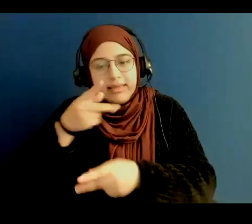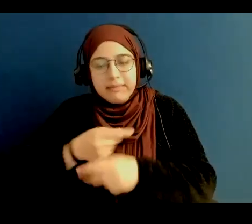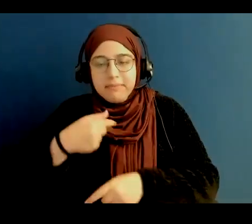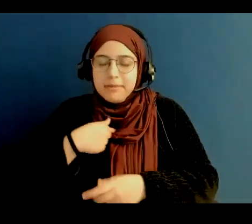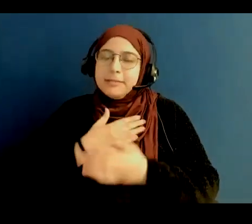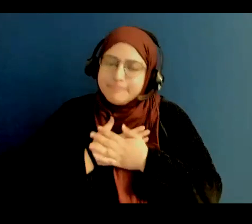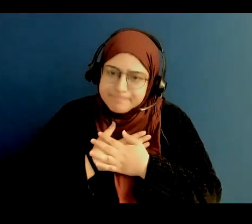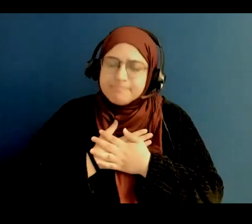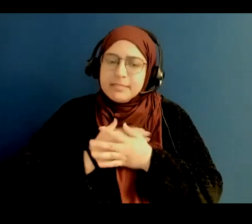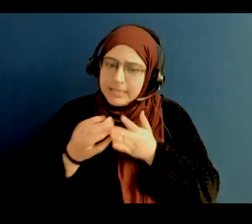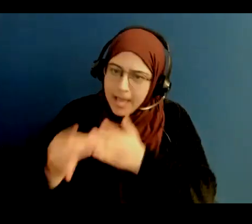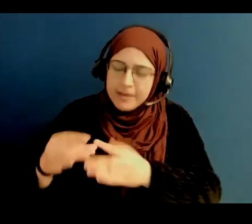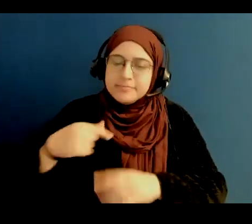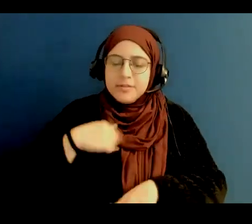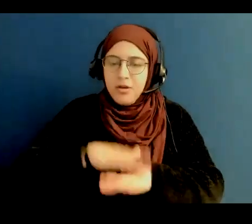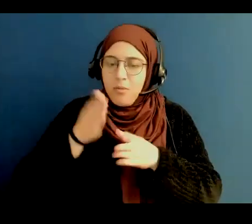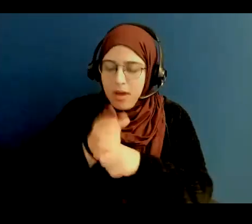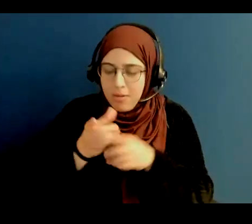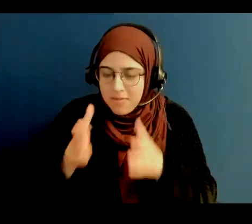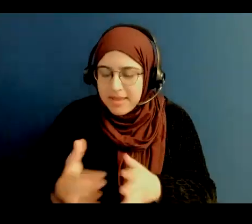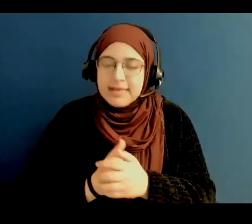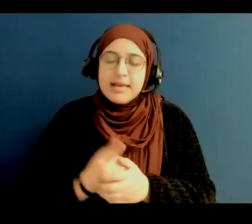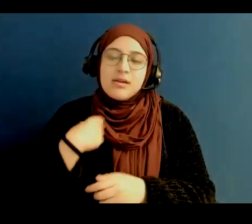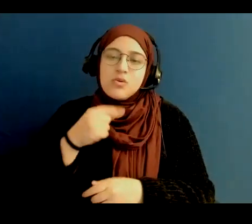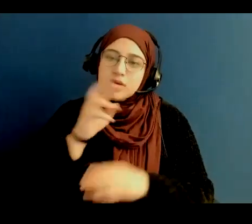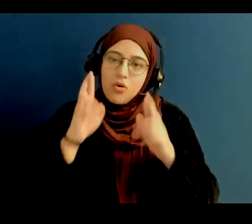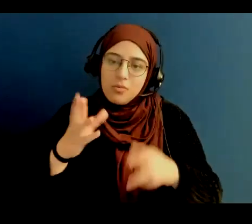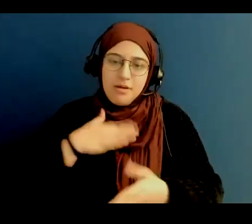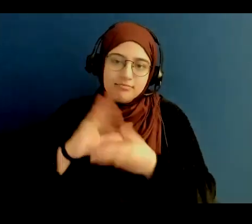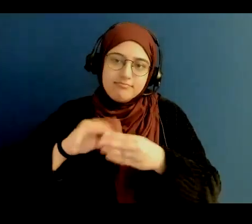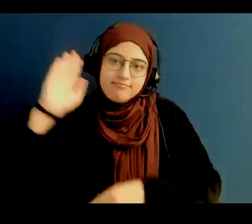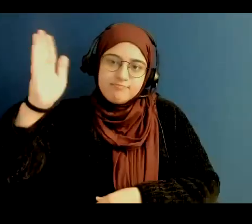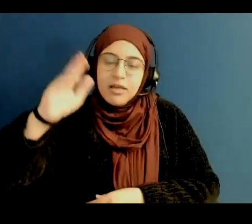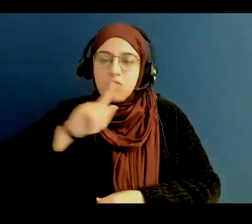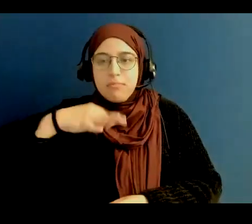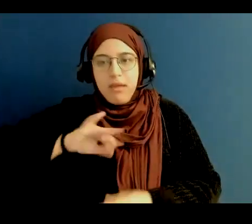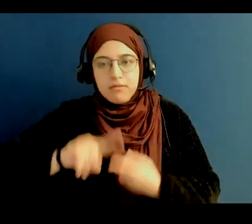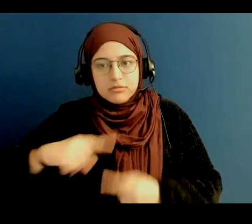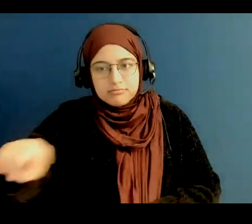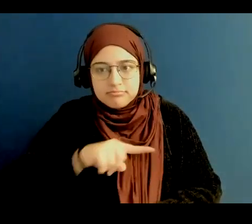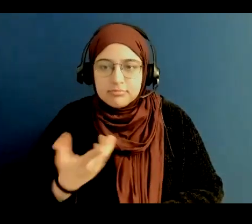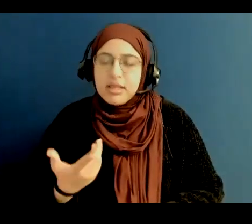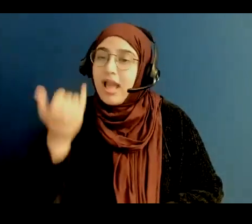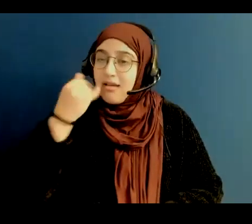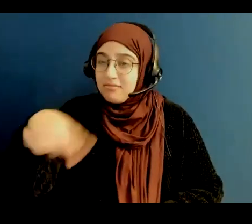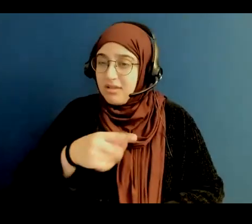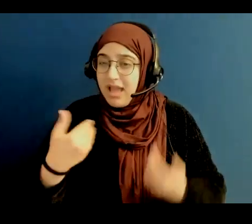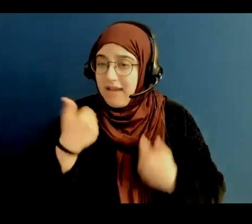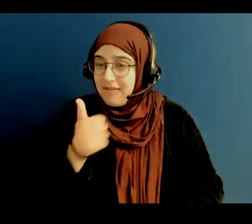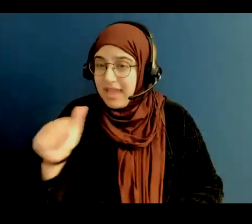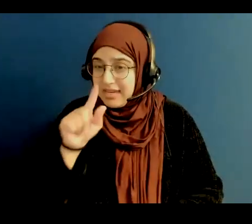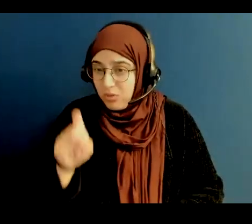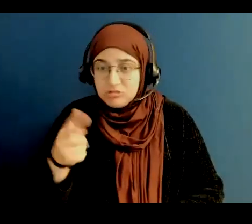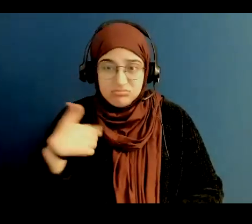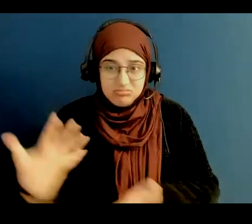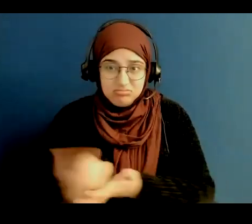And I really hope that this was very beneficial. And if there is any questions, I'll take a few